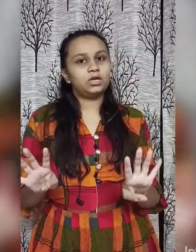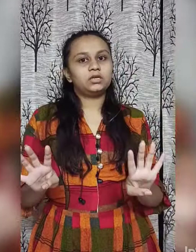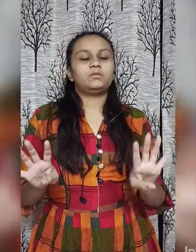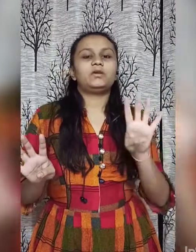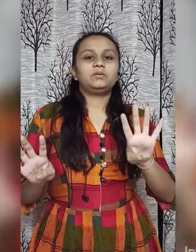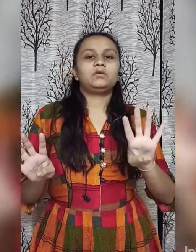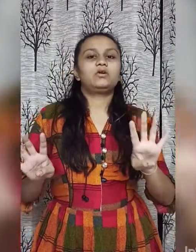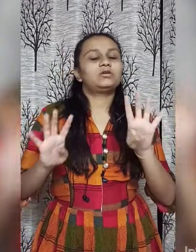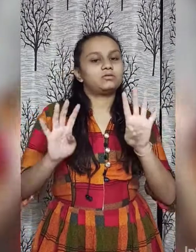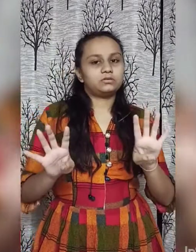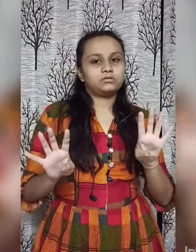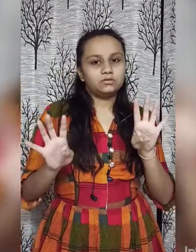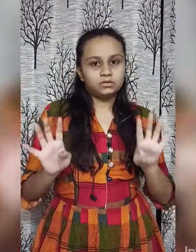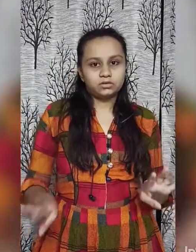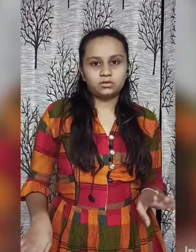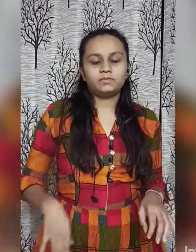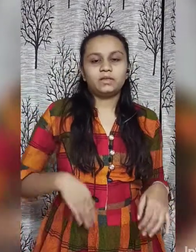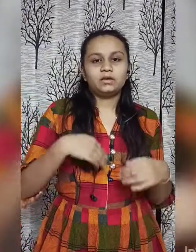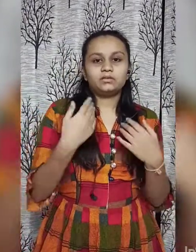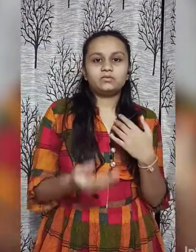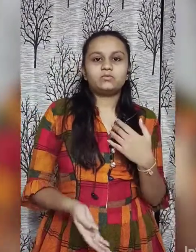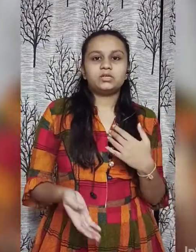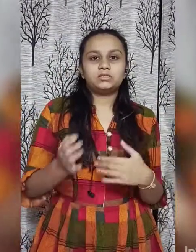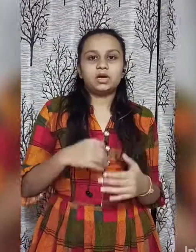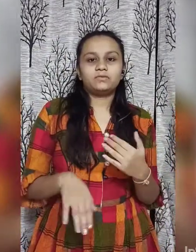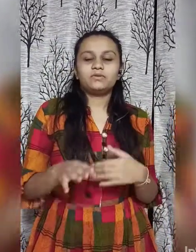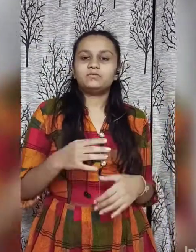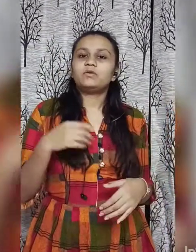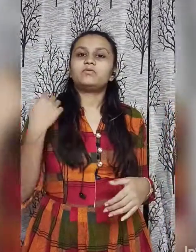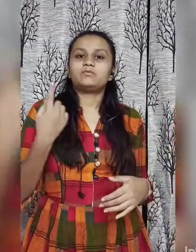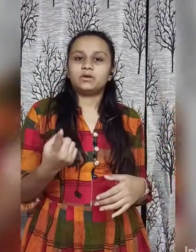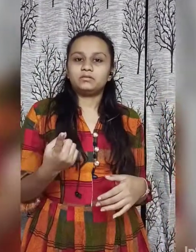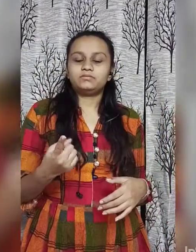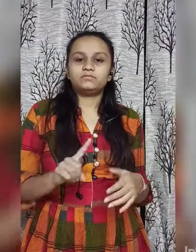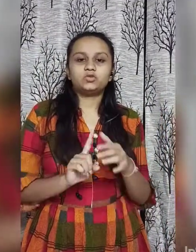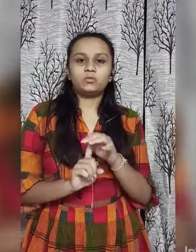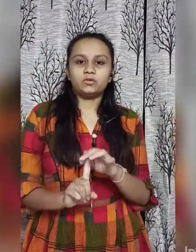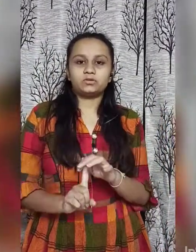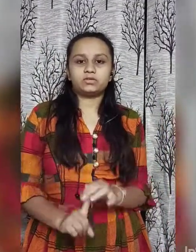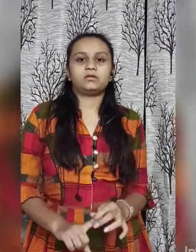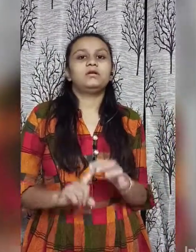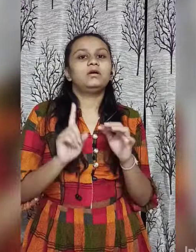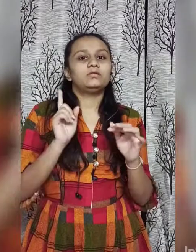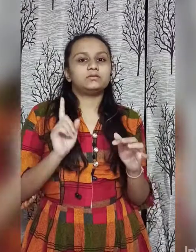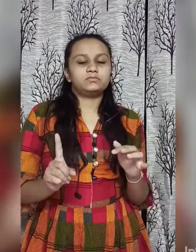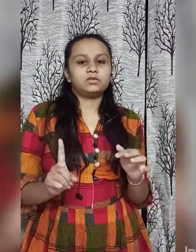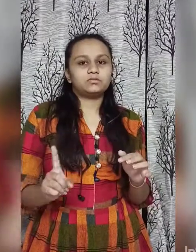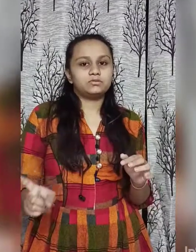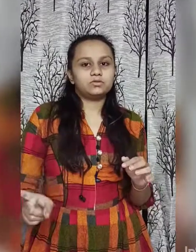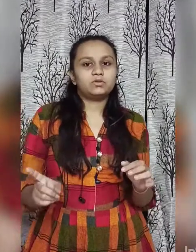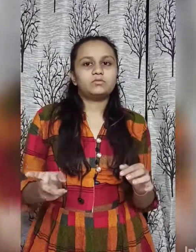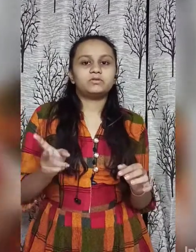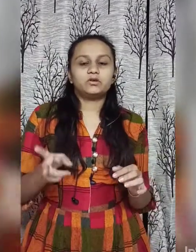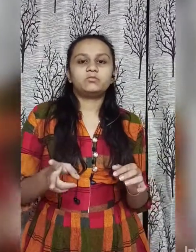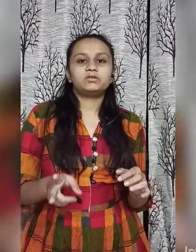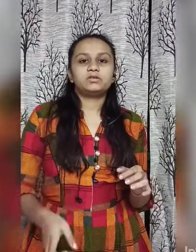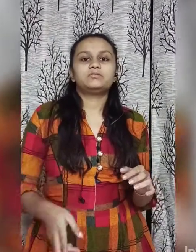8 multiple or composite costing. So let us start from number 1 job costing. The system of job costing